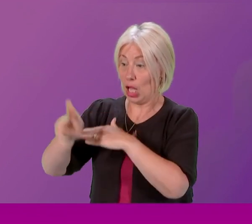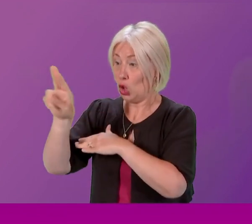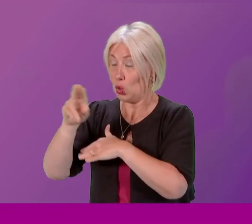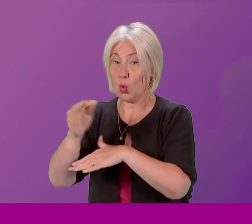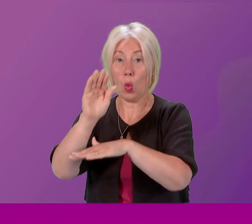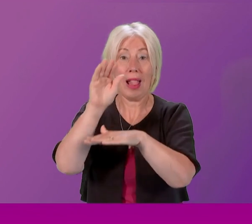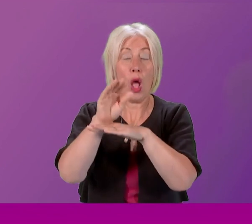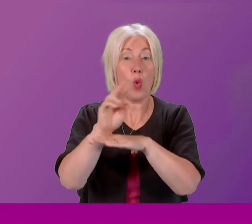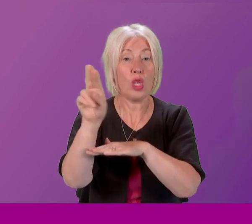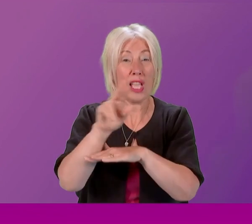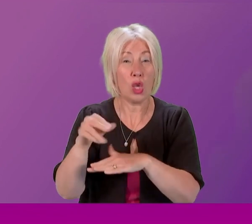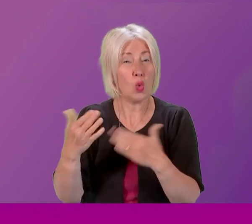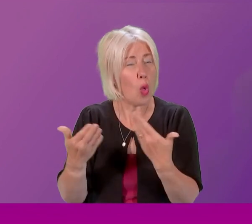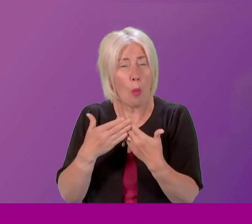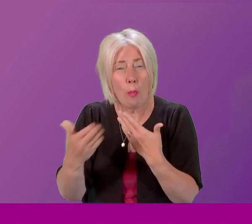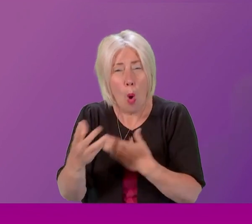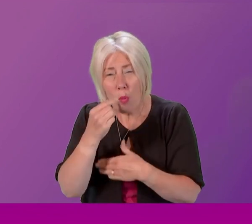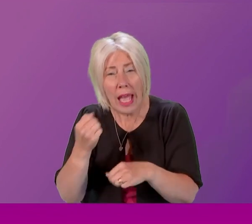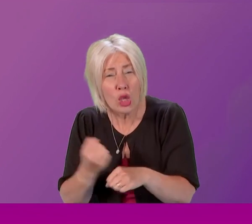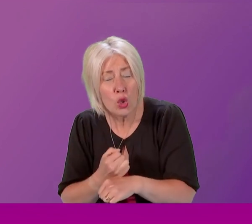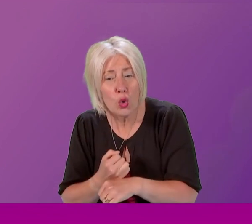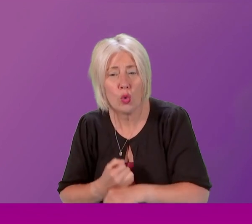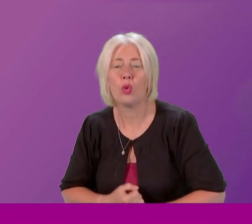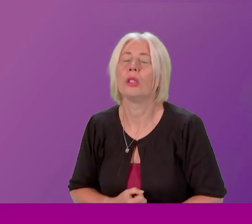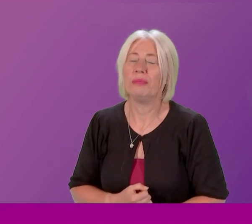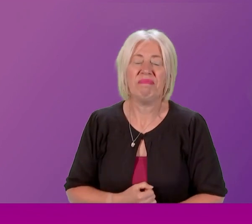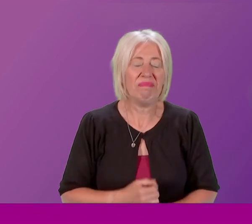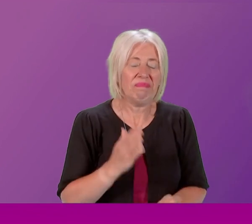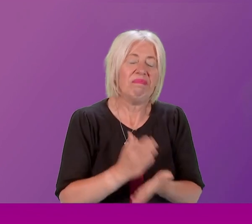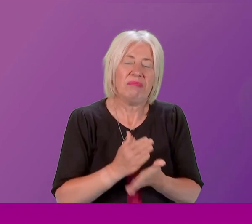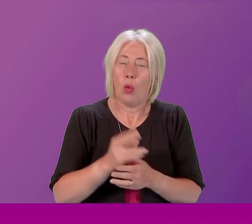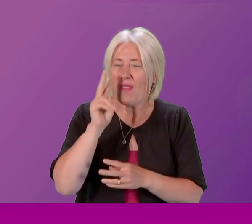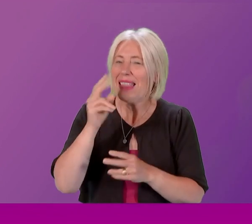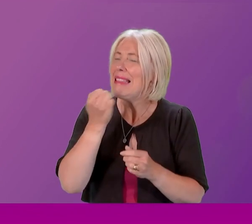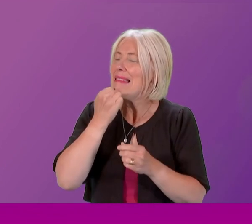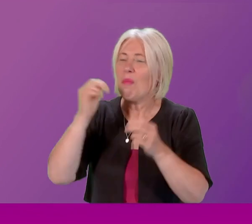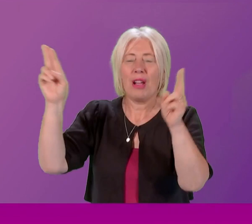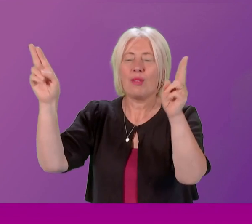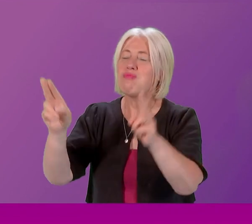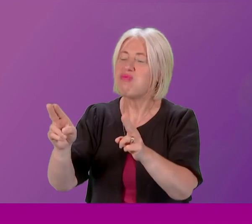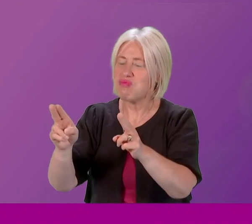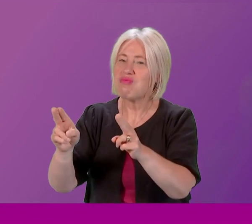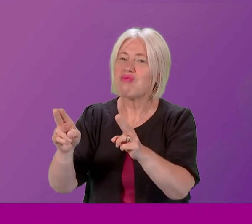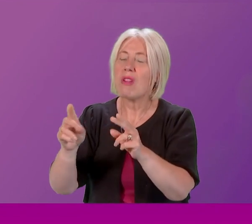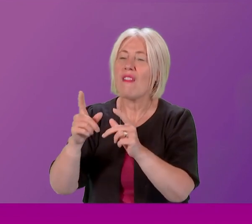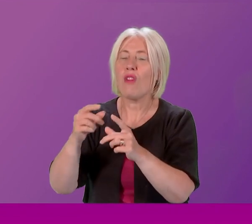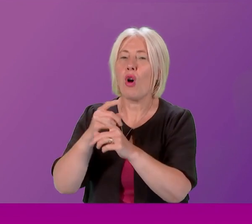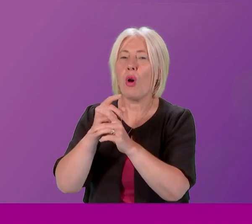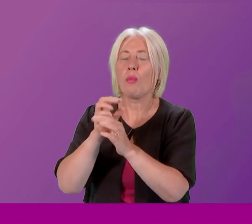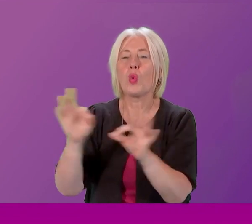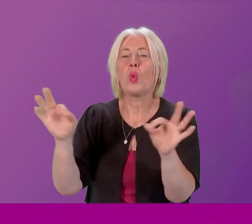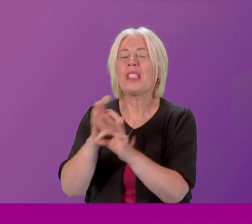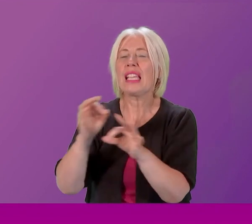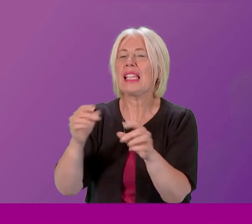well? Is there more that we can be doing there? Yeah, I mean, we've definitely seen a decline, as you'd say, in the instrumental teaching. And